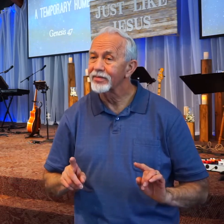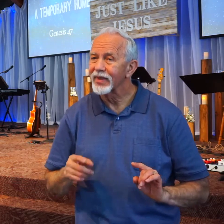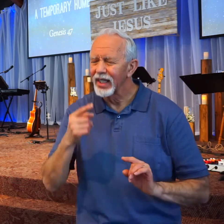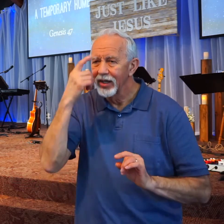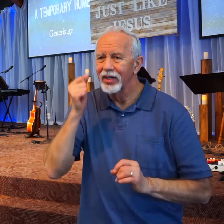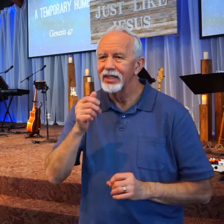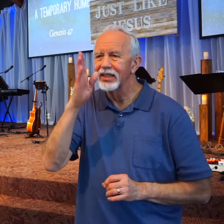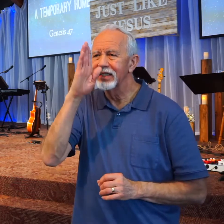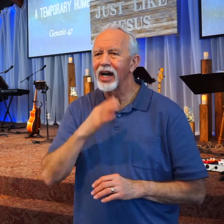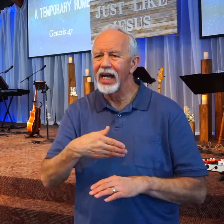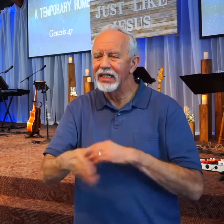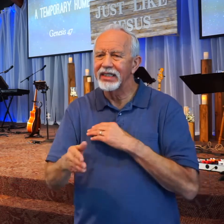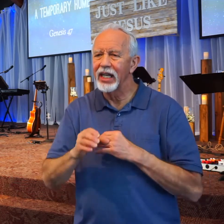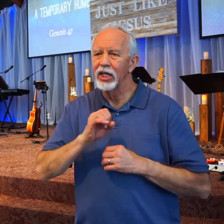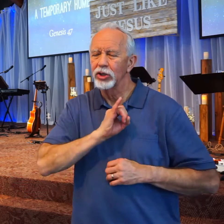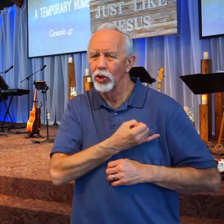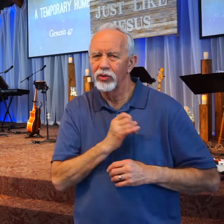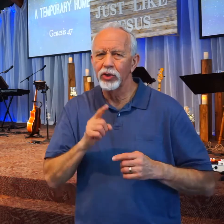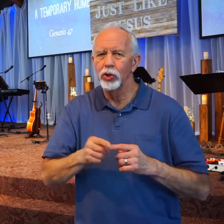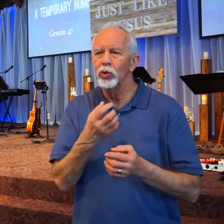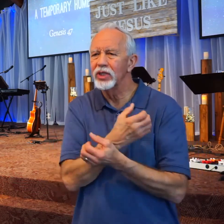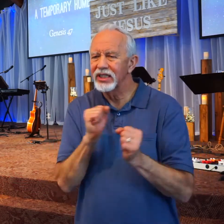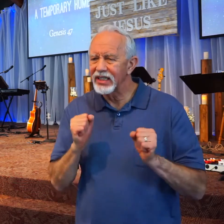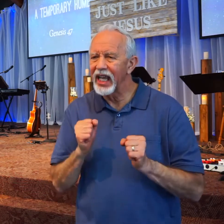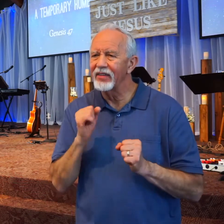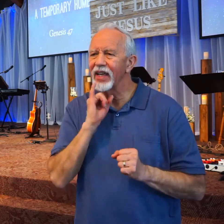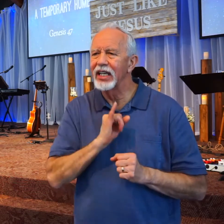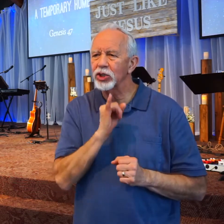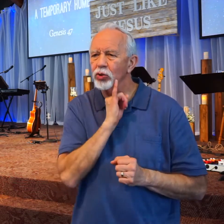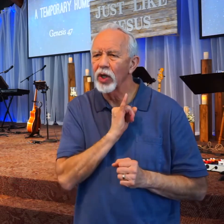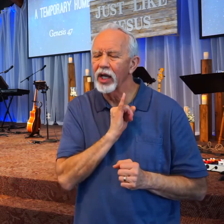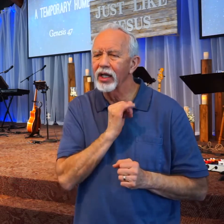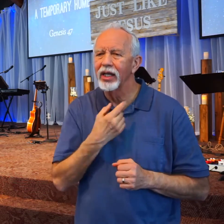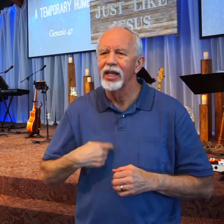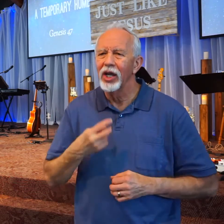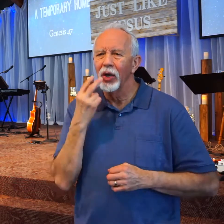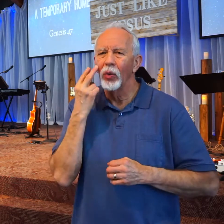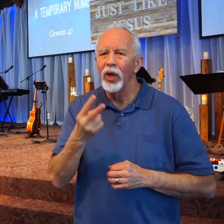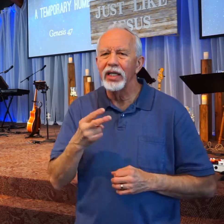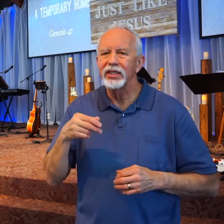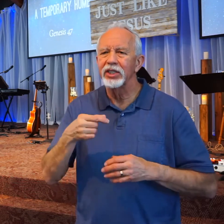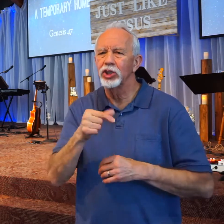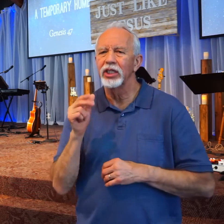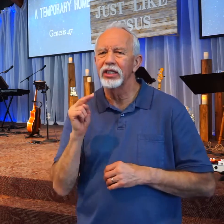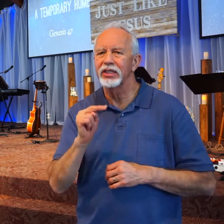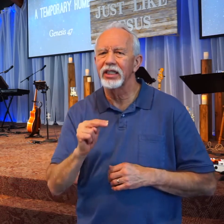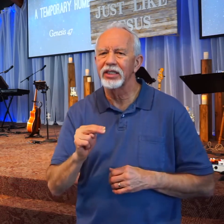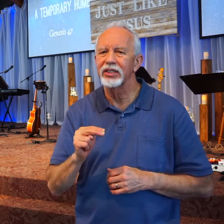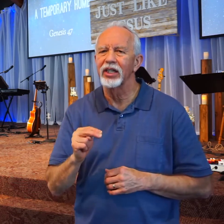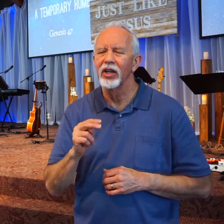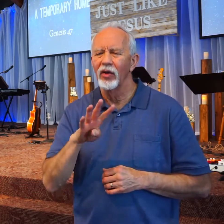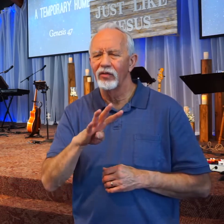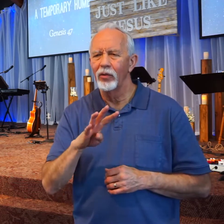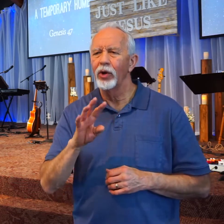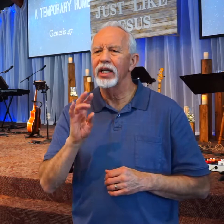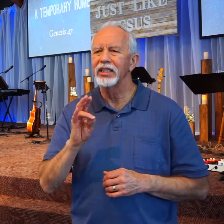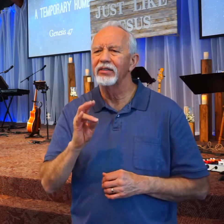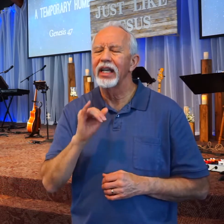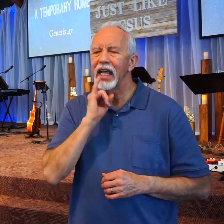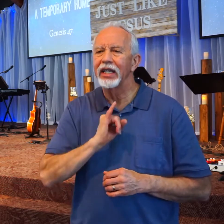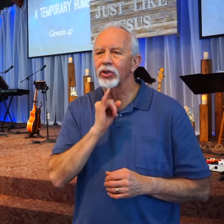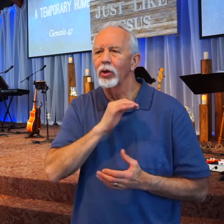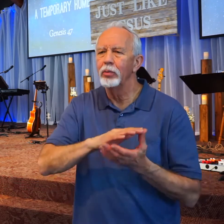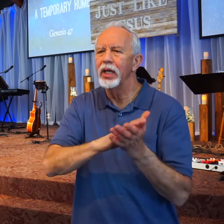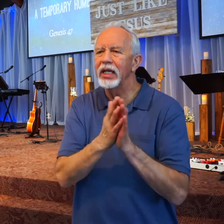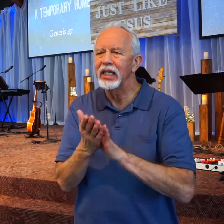because God sent Joseph to preserve Israel and to provide a remnant, we see in Genesis 47:27 that Israel